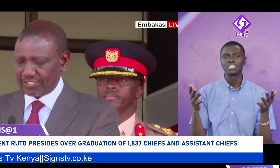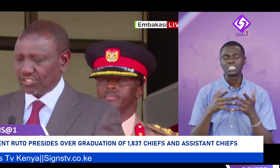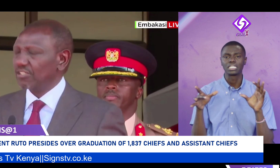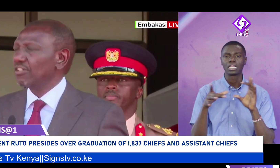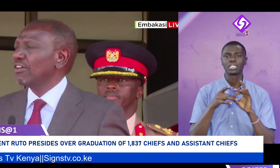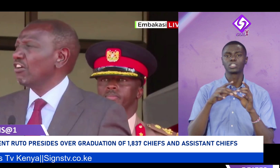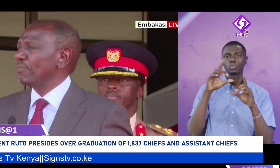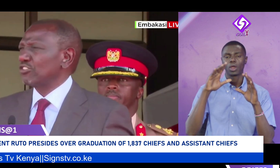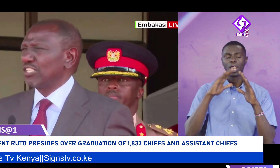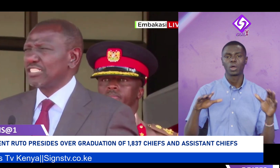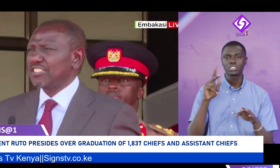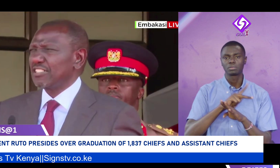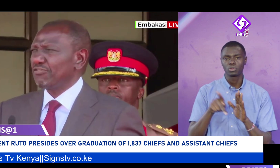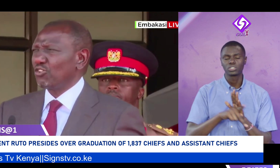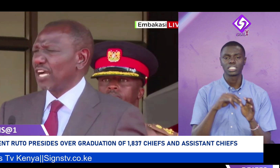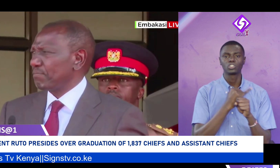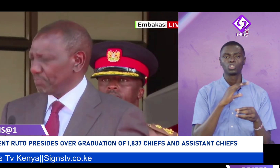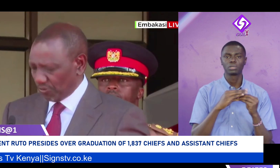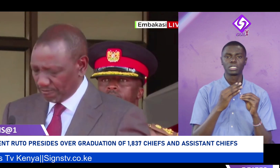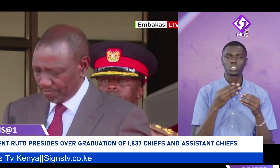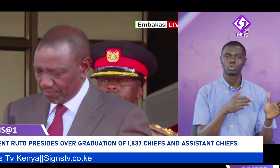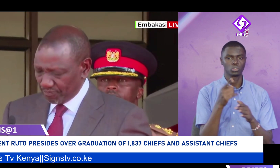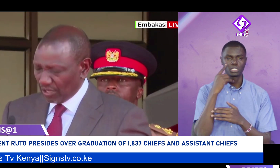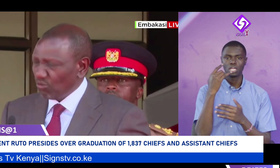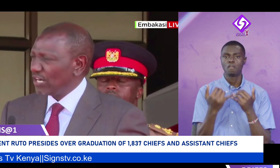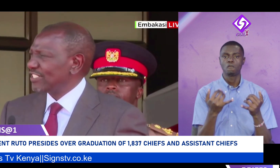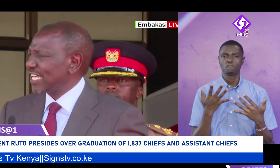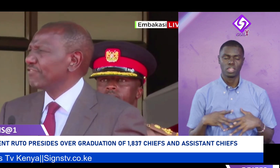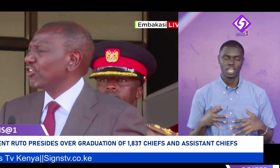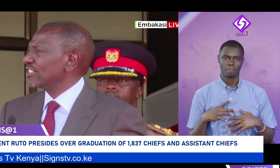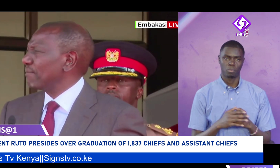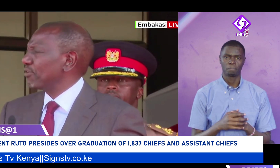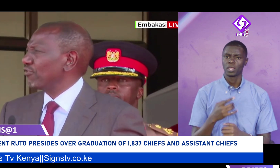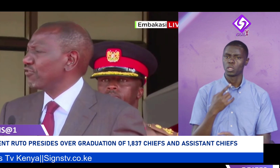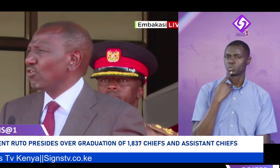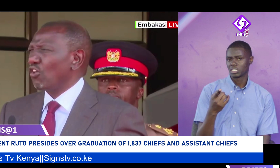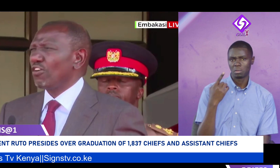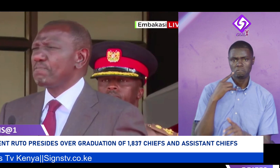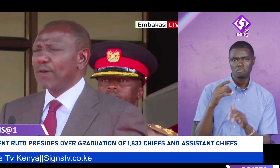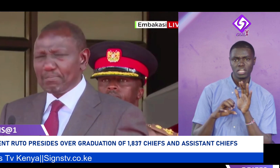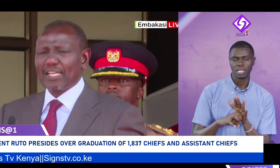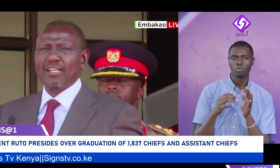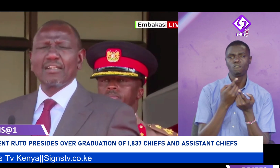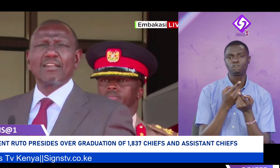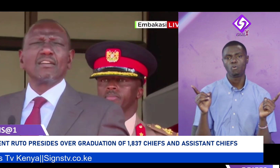creation opportunities for young people. When we say, for example, for all public